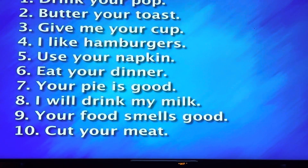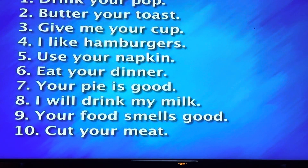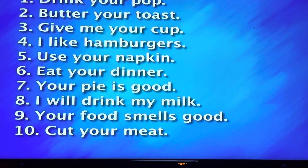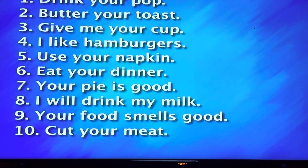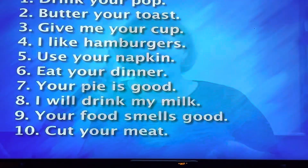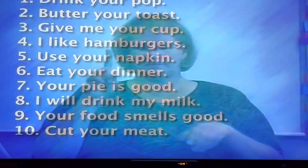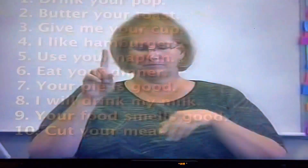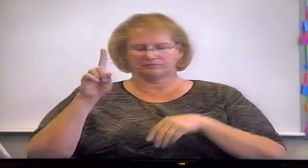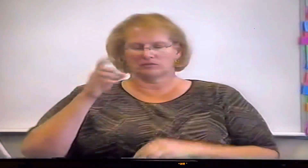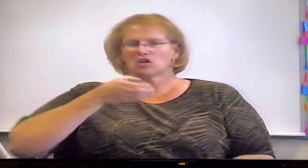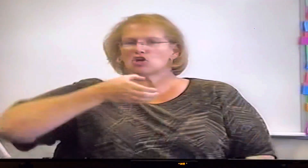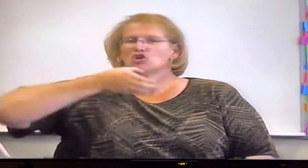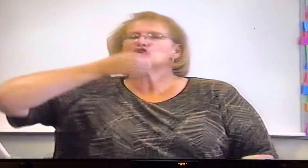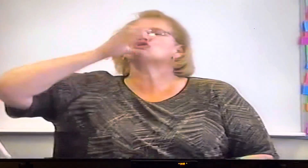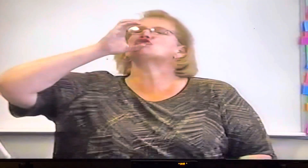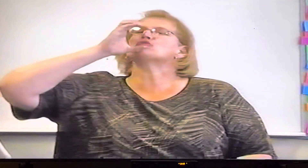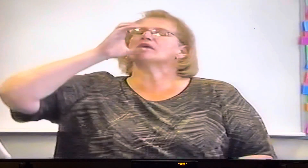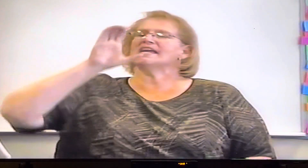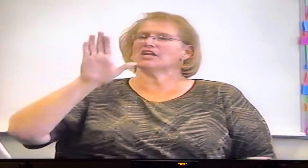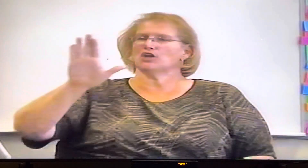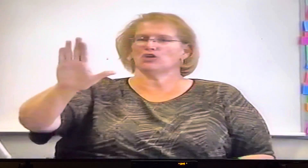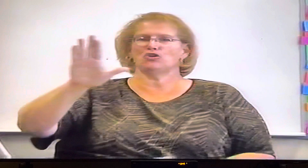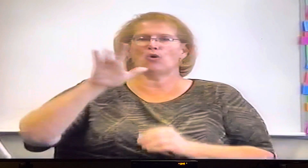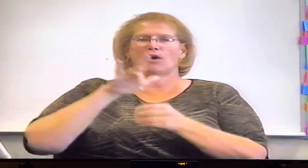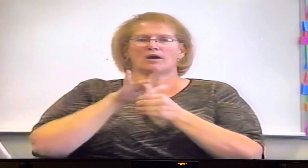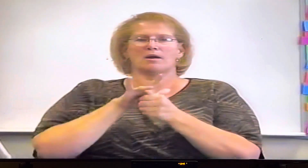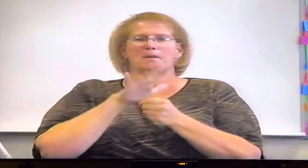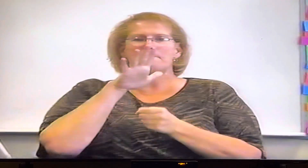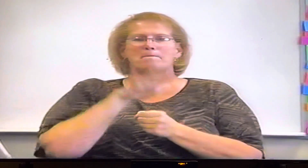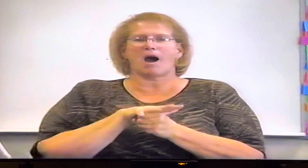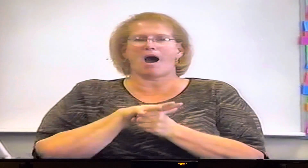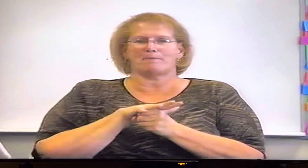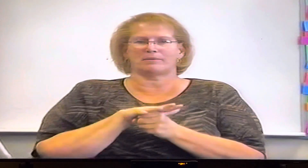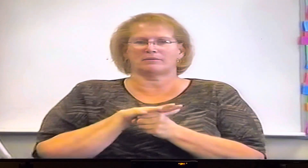Number 1, drink your cup.